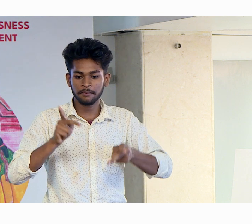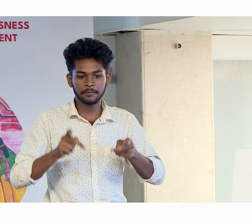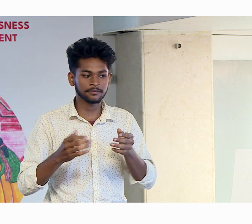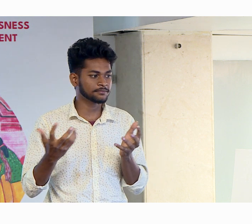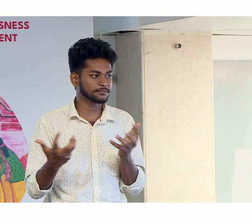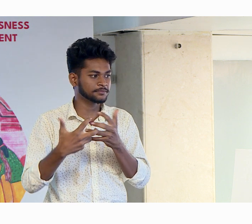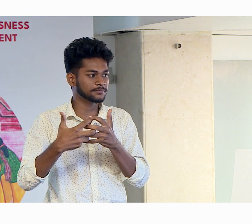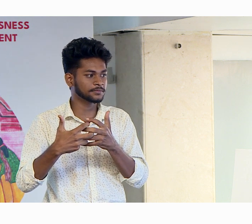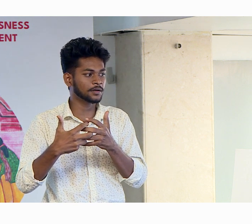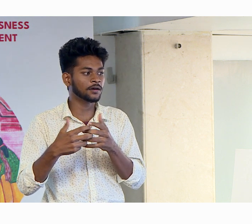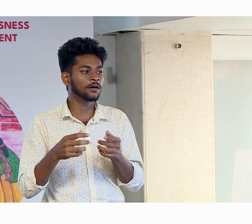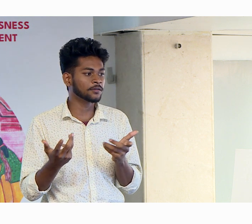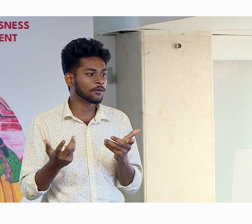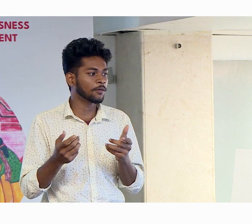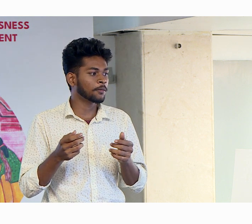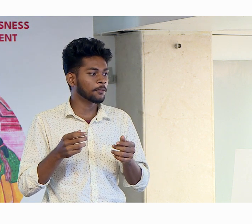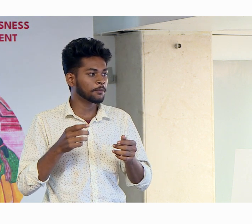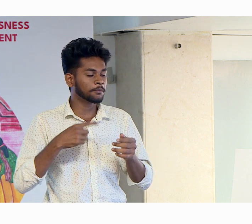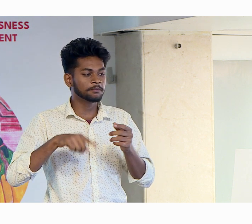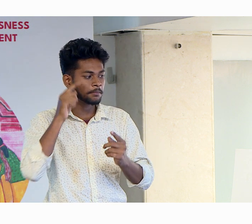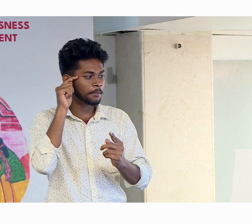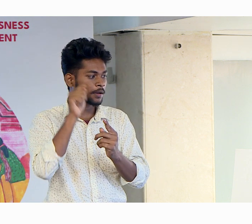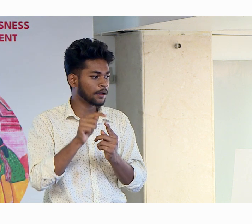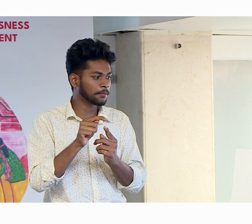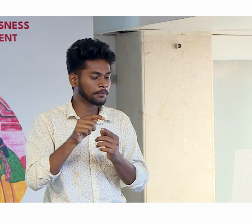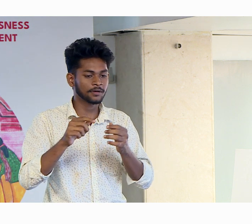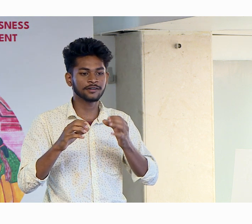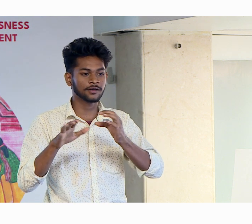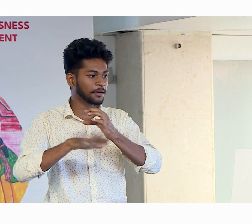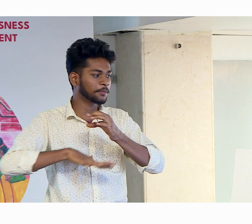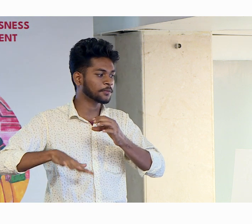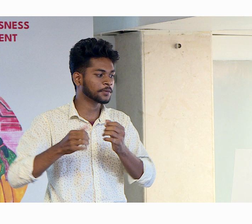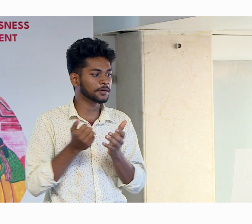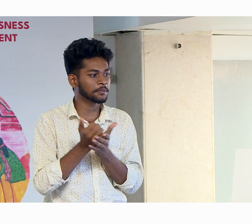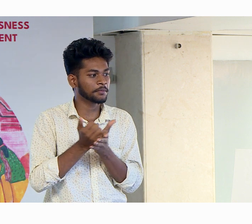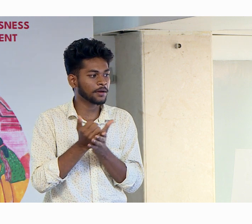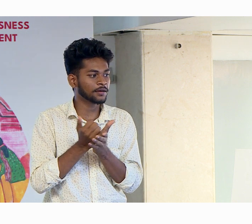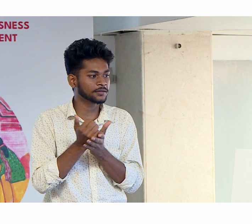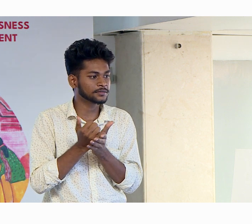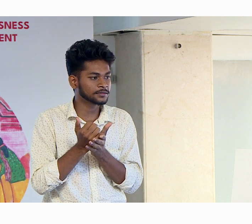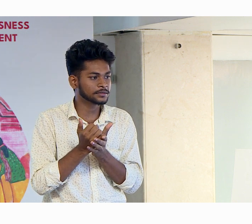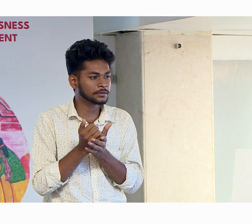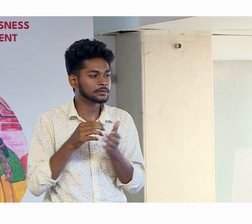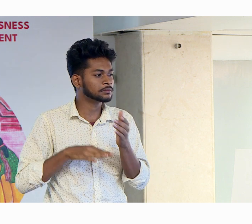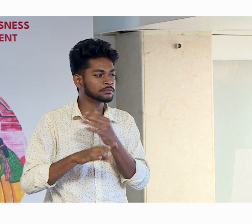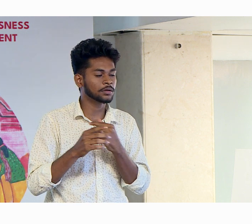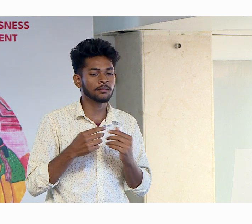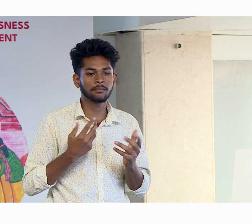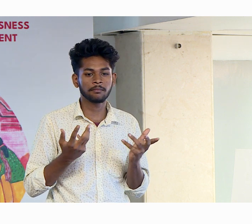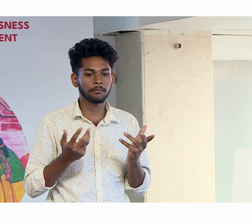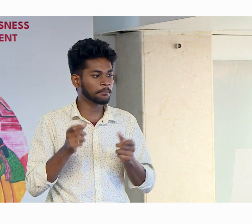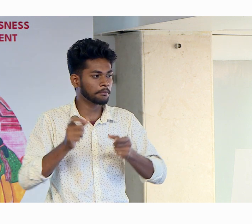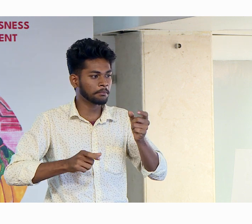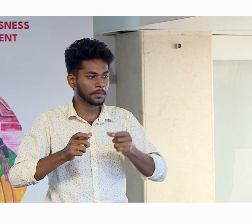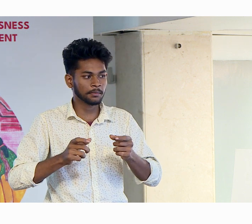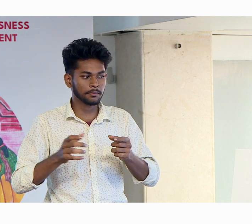work. But we won't talk about that today because that would take too long. So when we've been working, when we've used communities of practice, we're